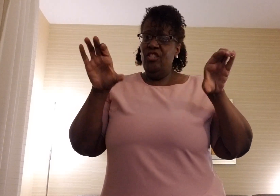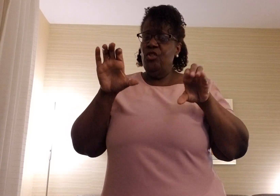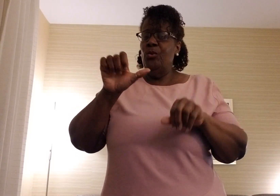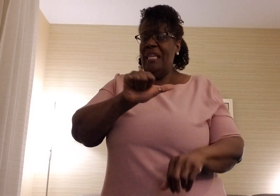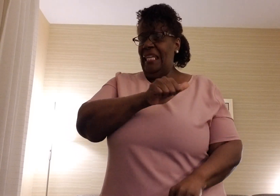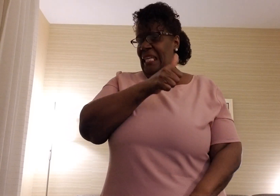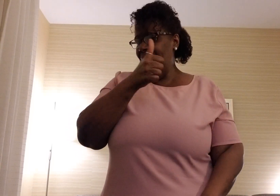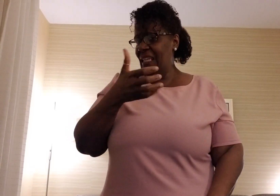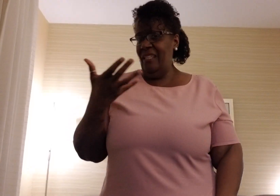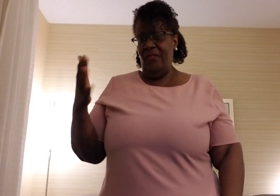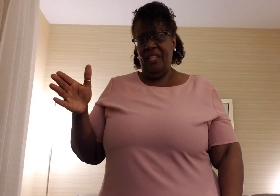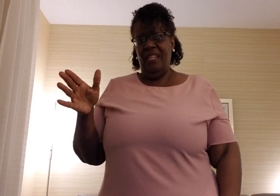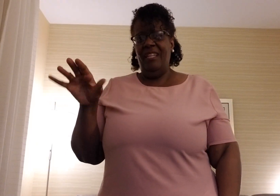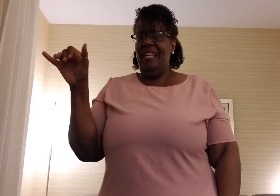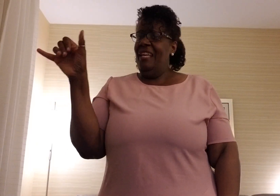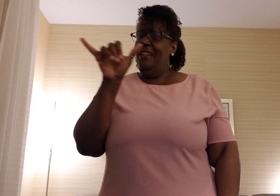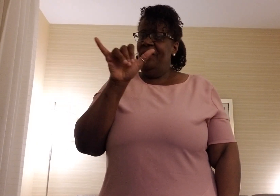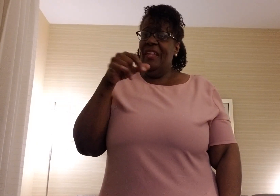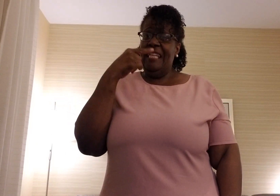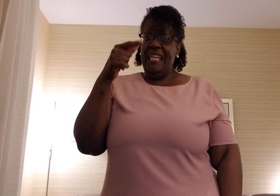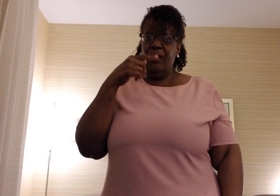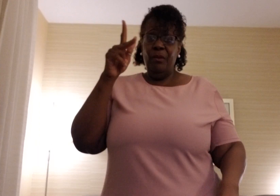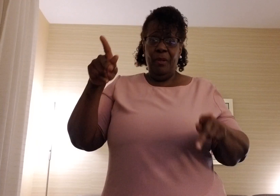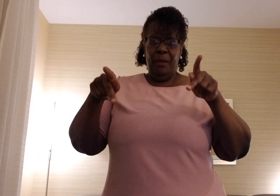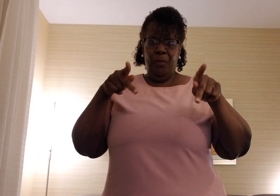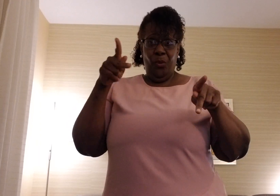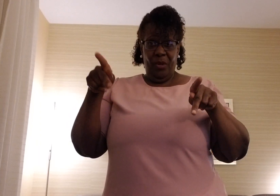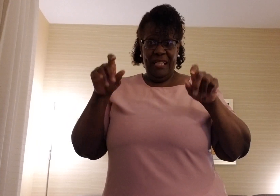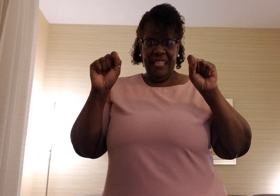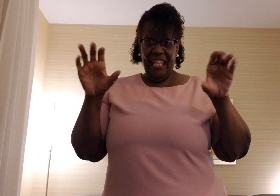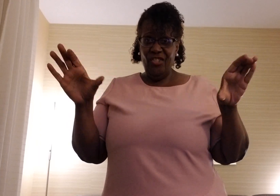do anything that hearing people can